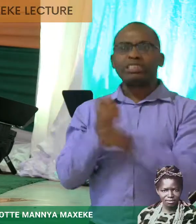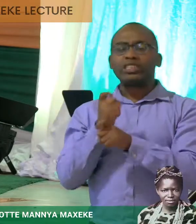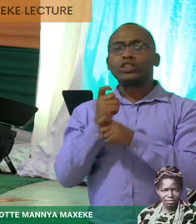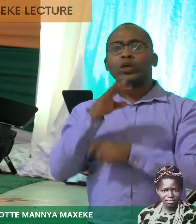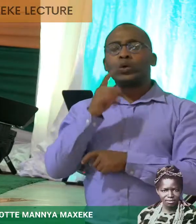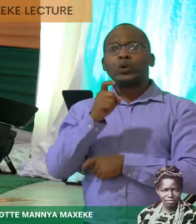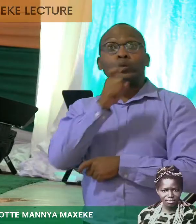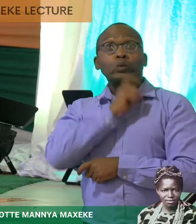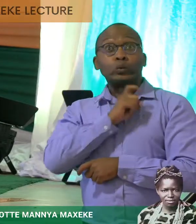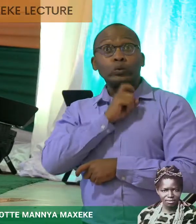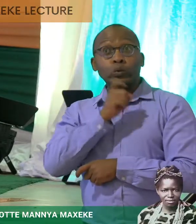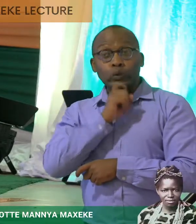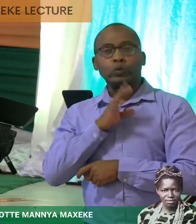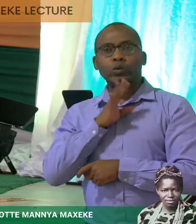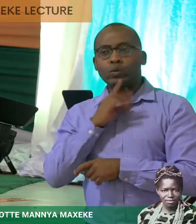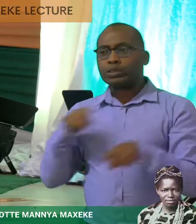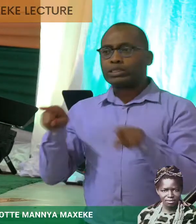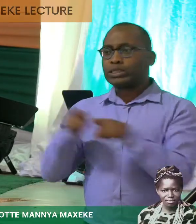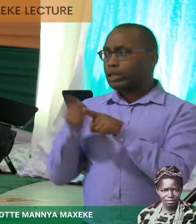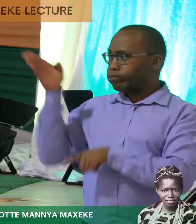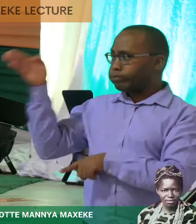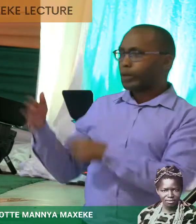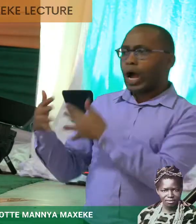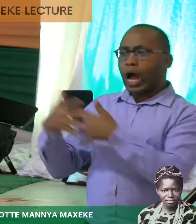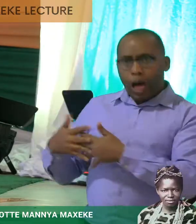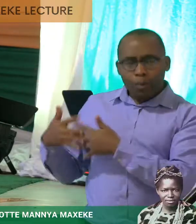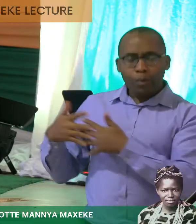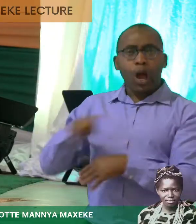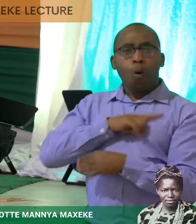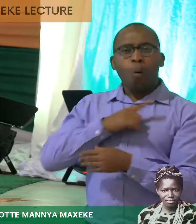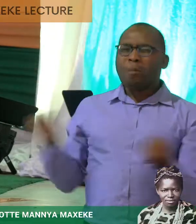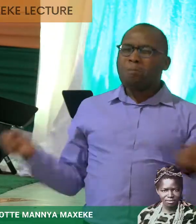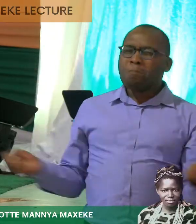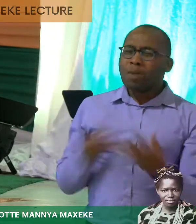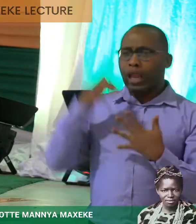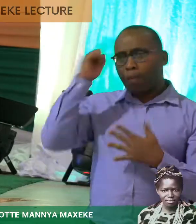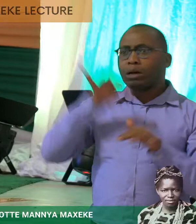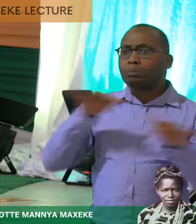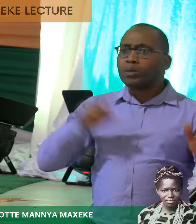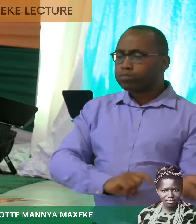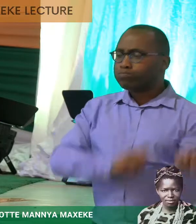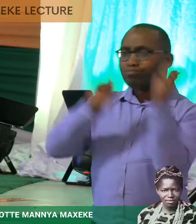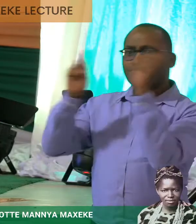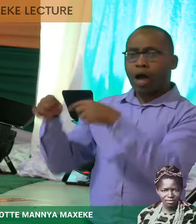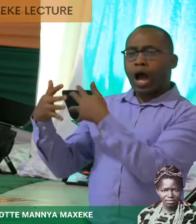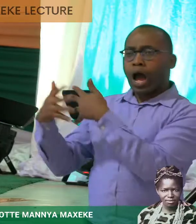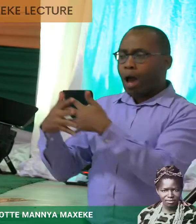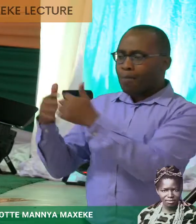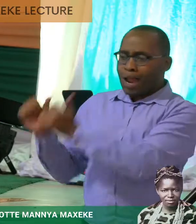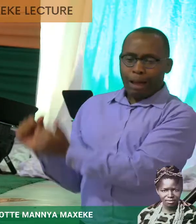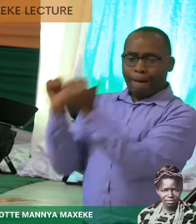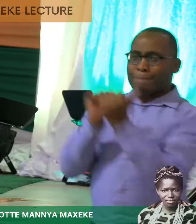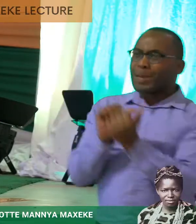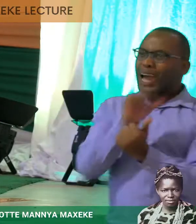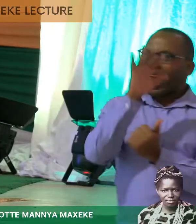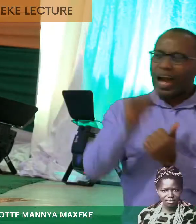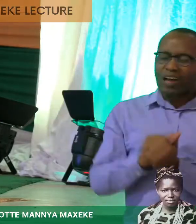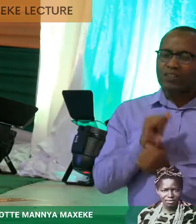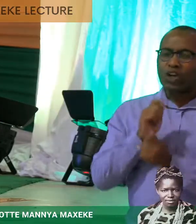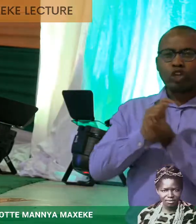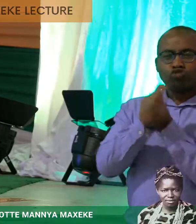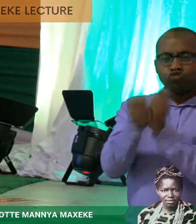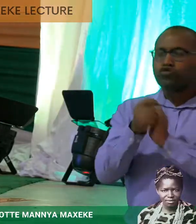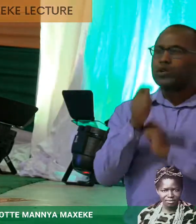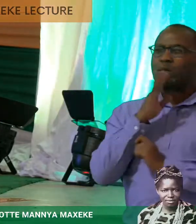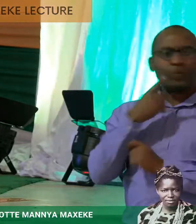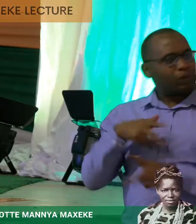abavela America bafika bathinje ne tone. But she didn't do that. And then took instead advantage